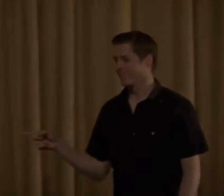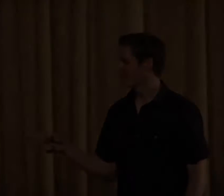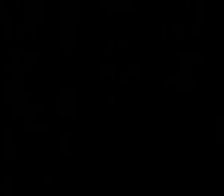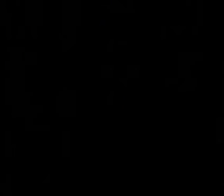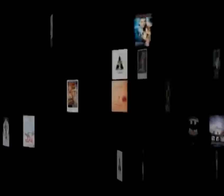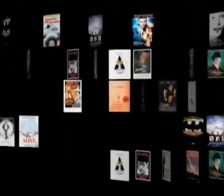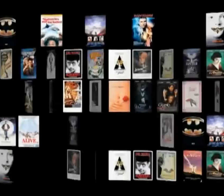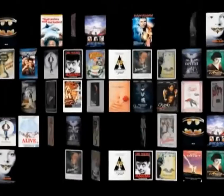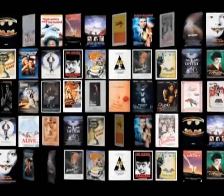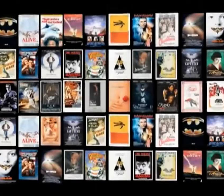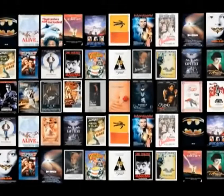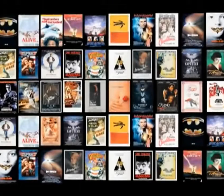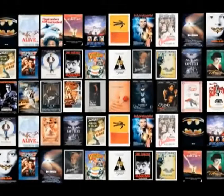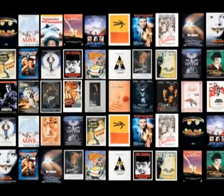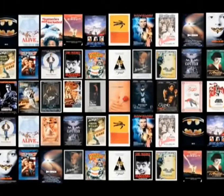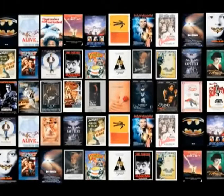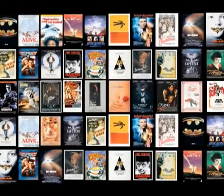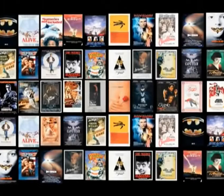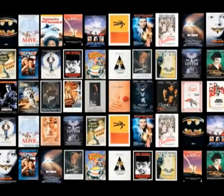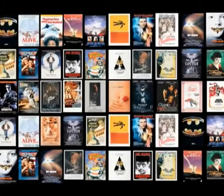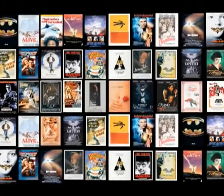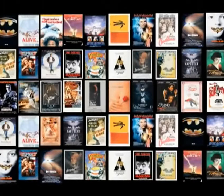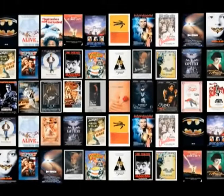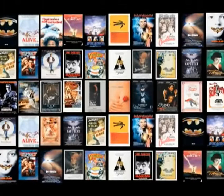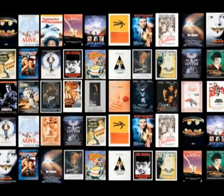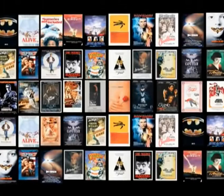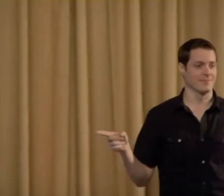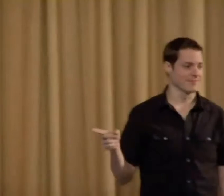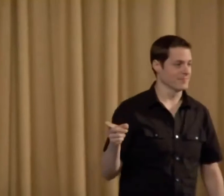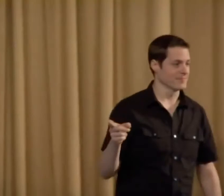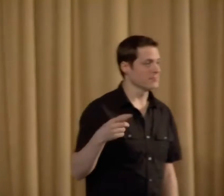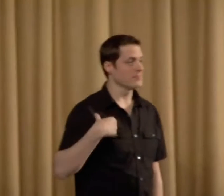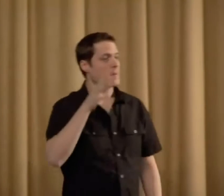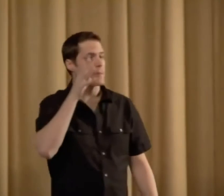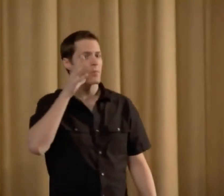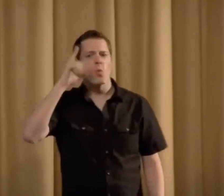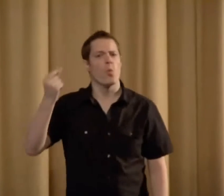In order to remember different things that happened in my life, what did I use? Movies.